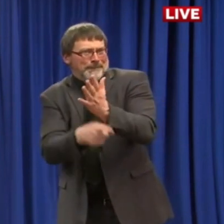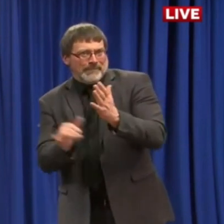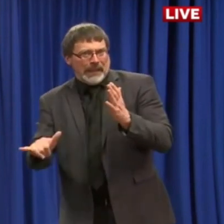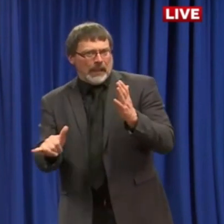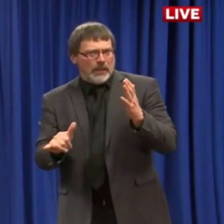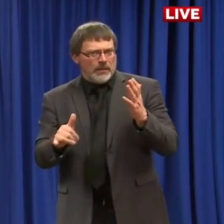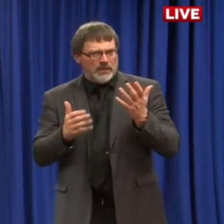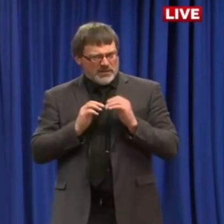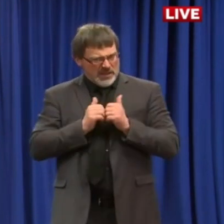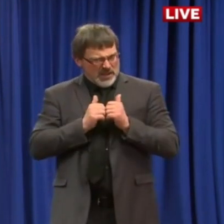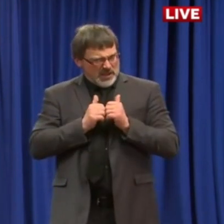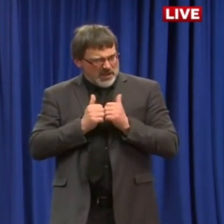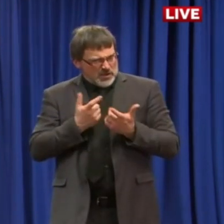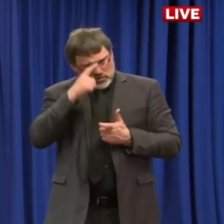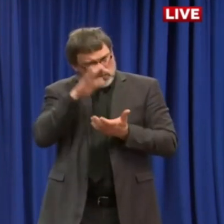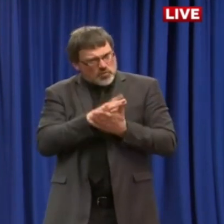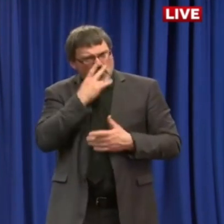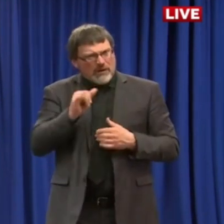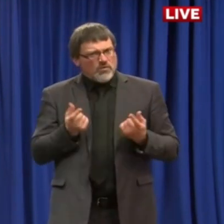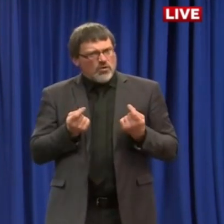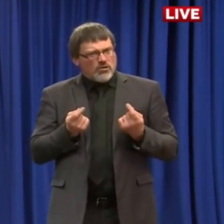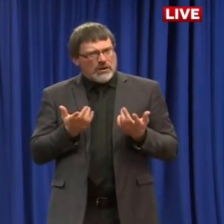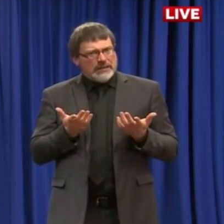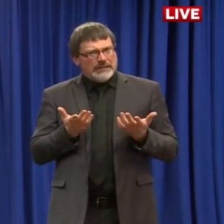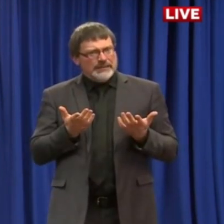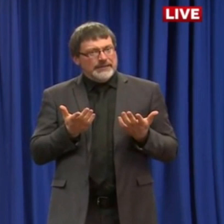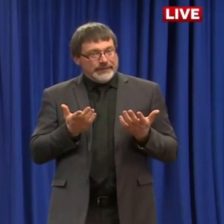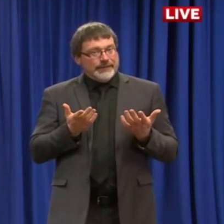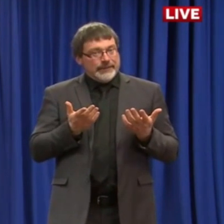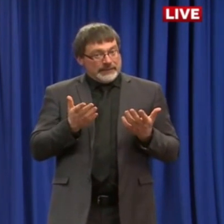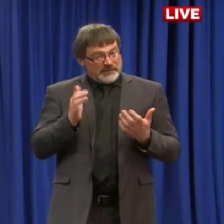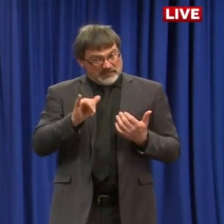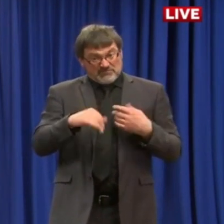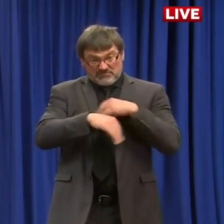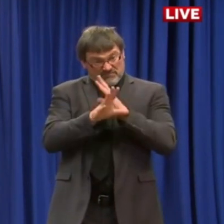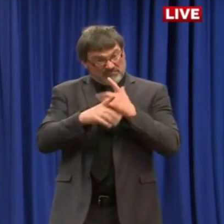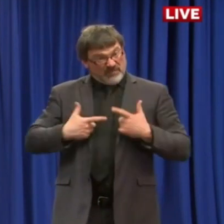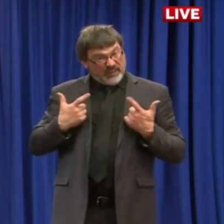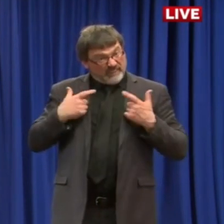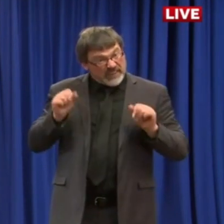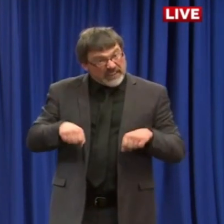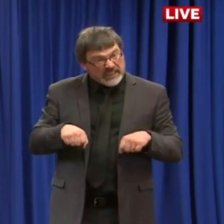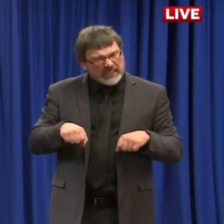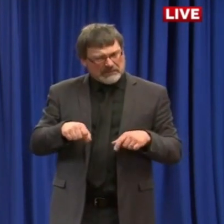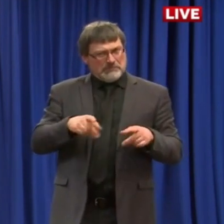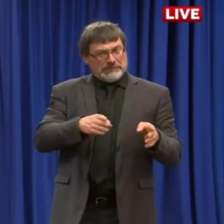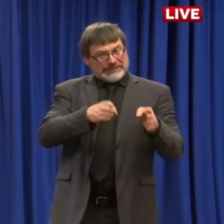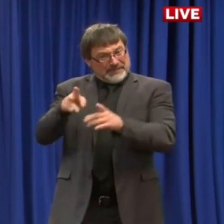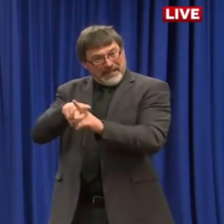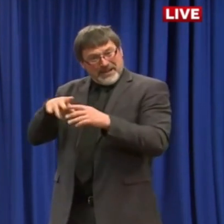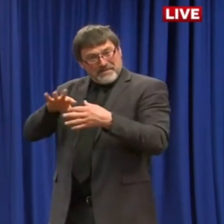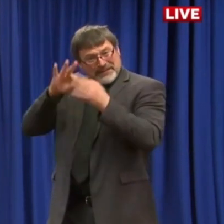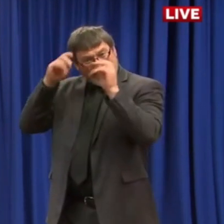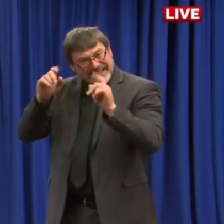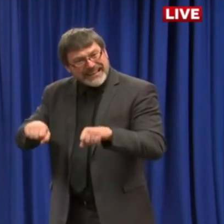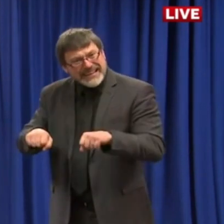school programs, which a lot will go to remote learning. But again, now you're asking kids to be in a remote learning atmosphere from April all the way through to September.